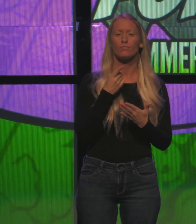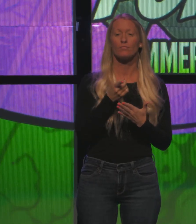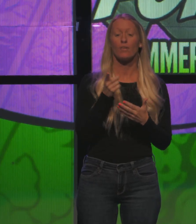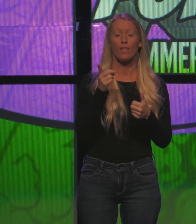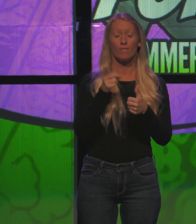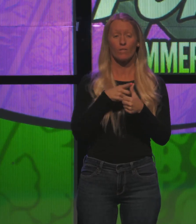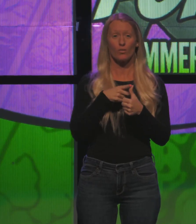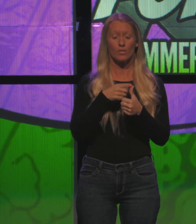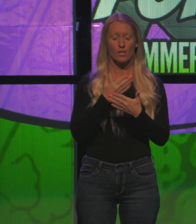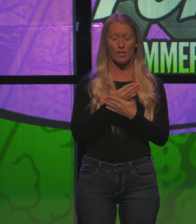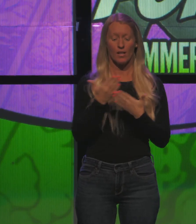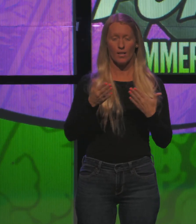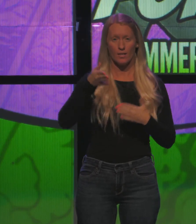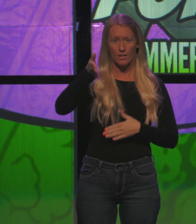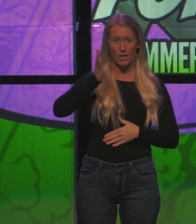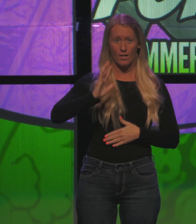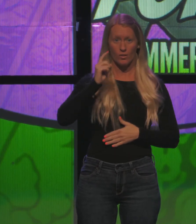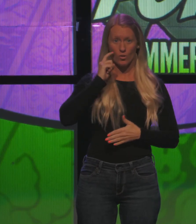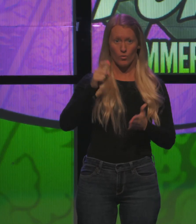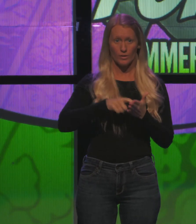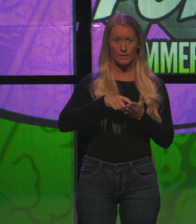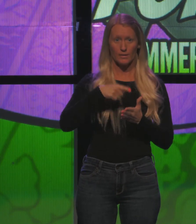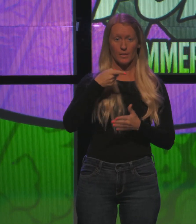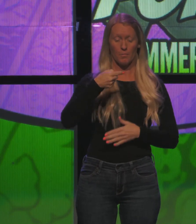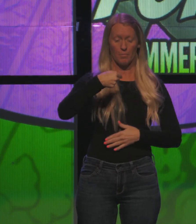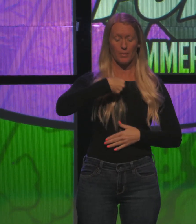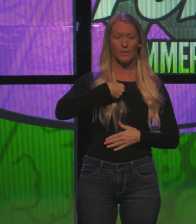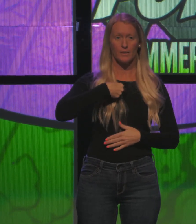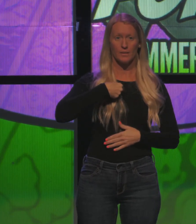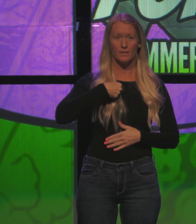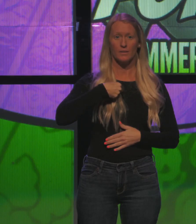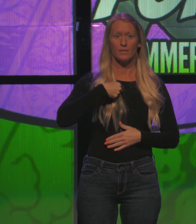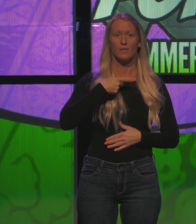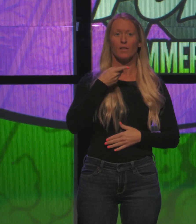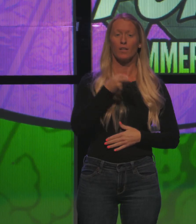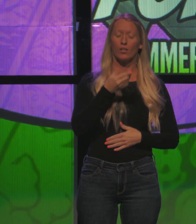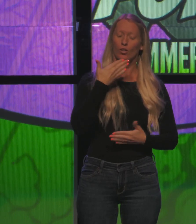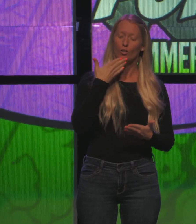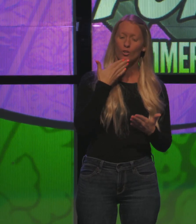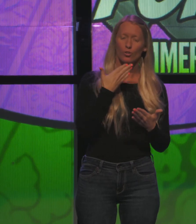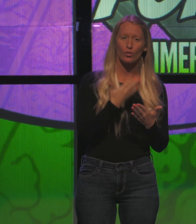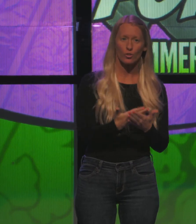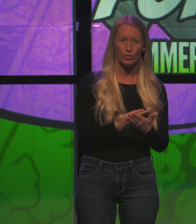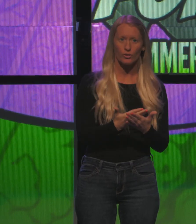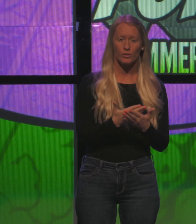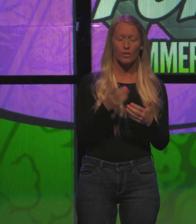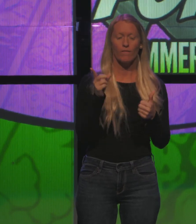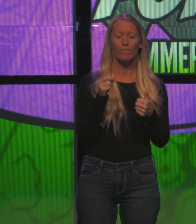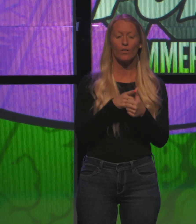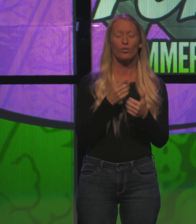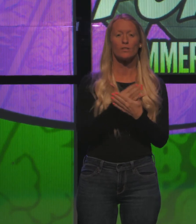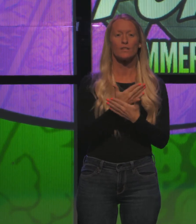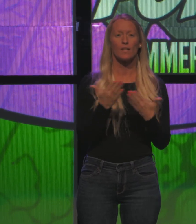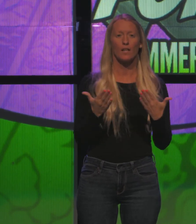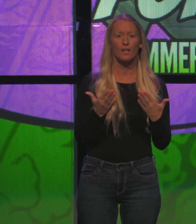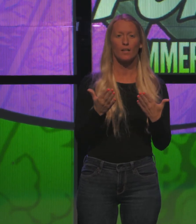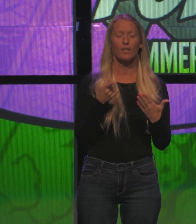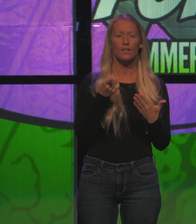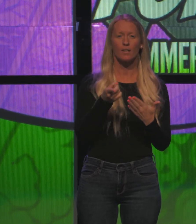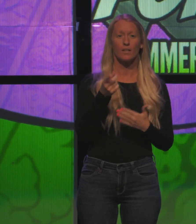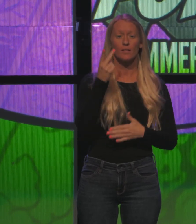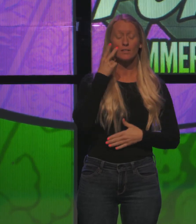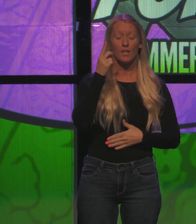first thing that God noticed in me was our goodness. The first thing God saw